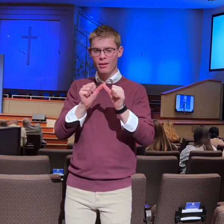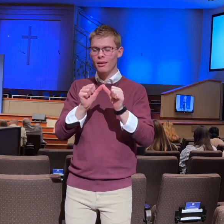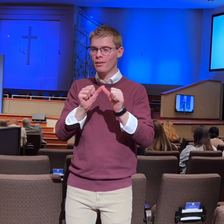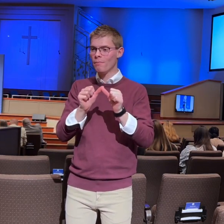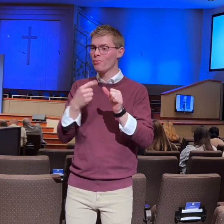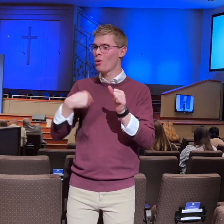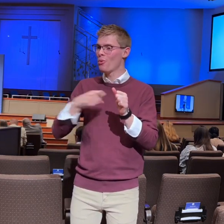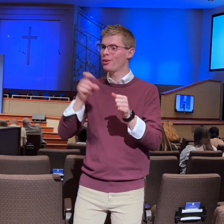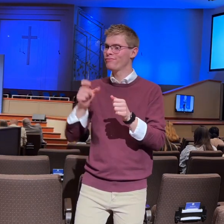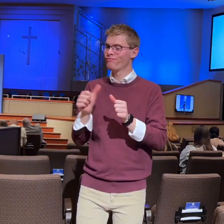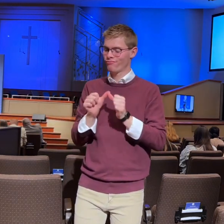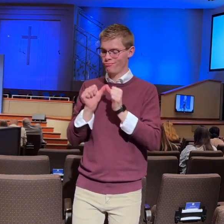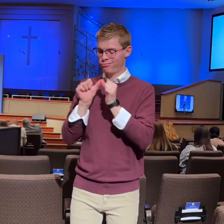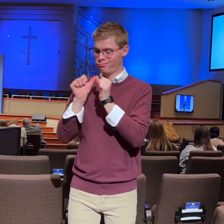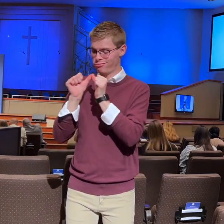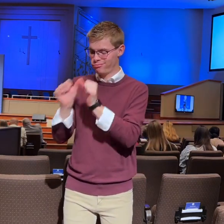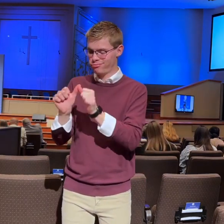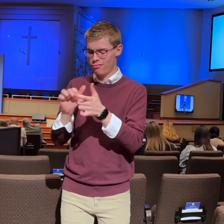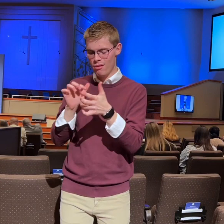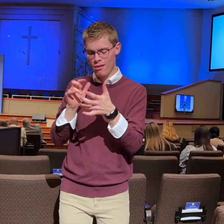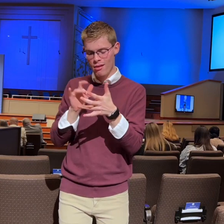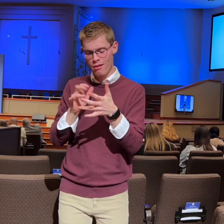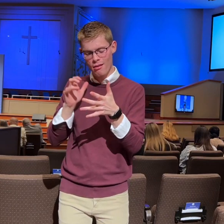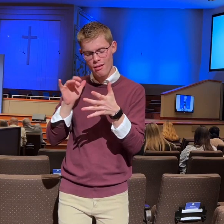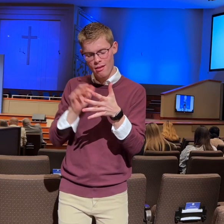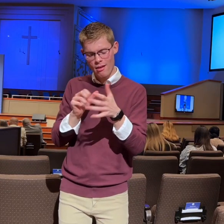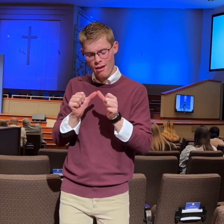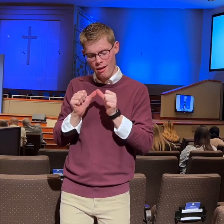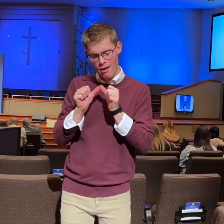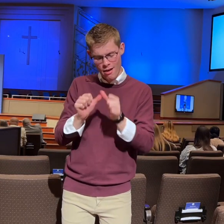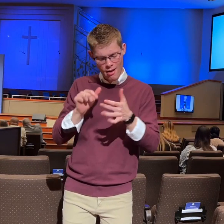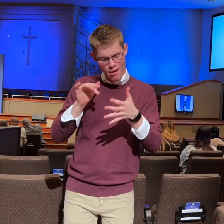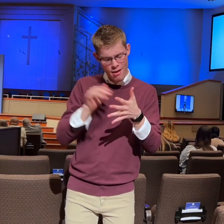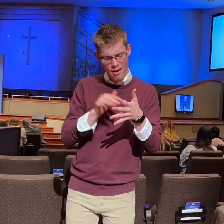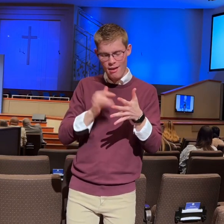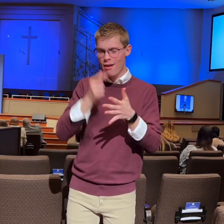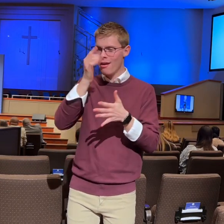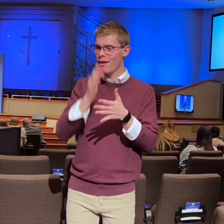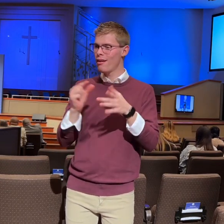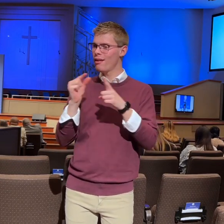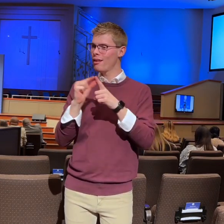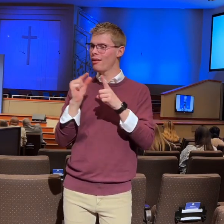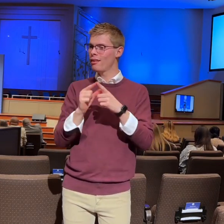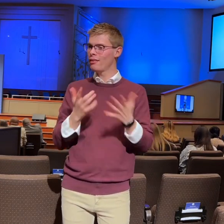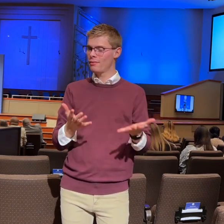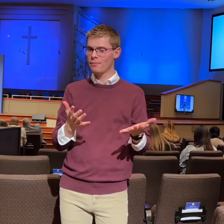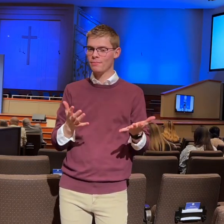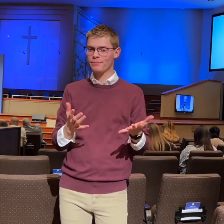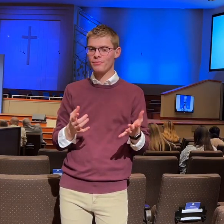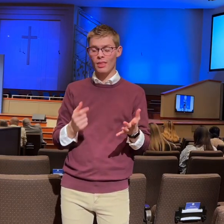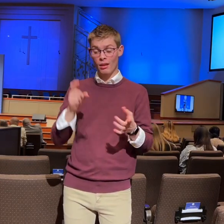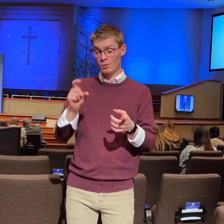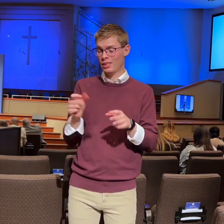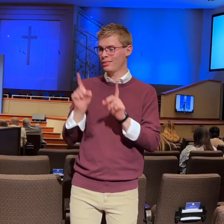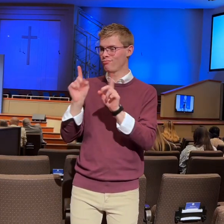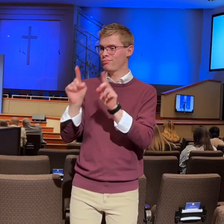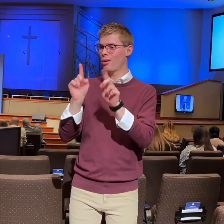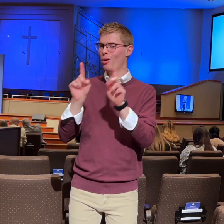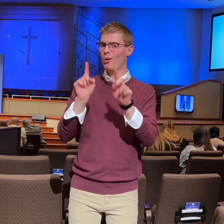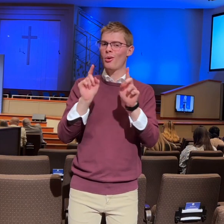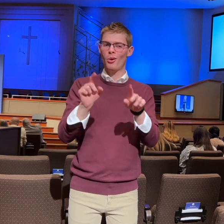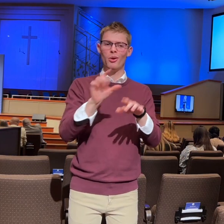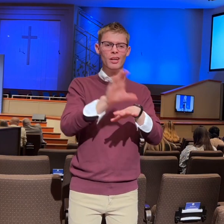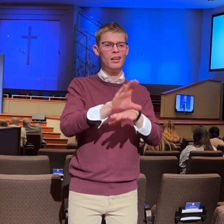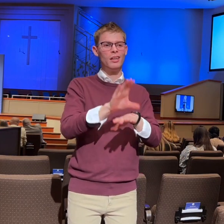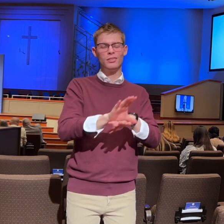And I know how busy you all are, but let me tell you something. We need God's word every day. We need to be in church as often as we can, holding fast